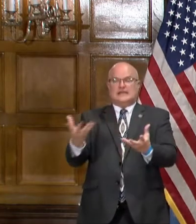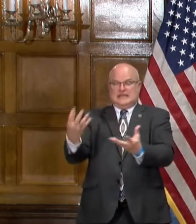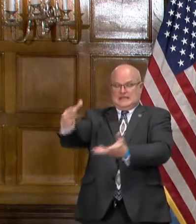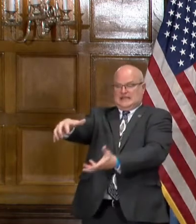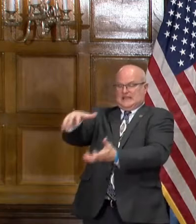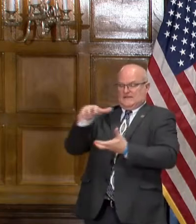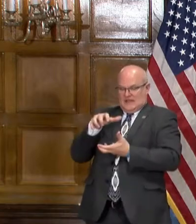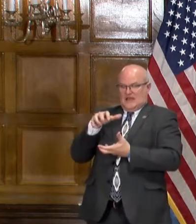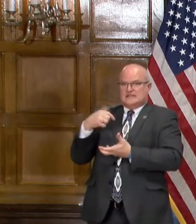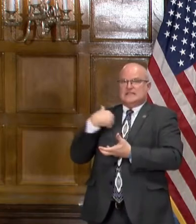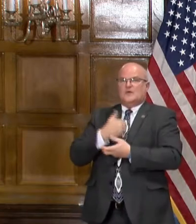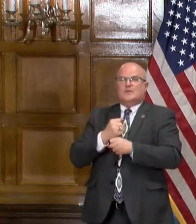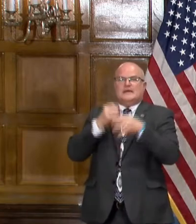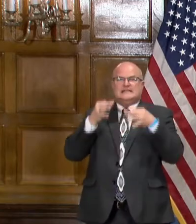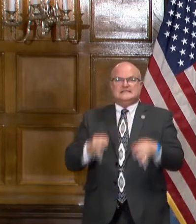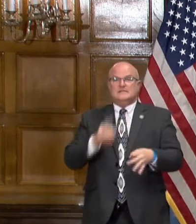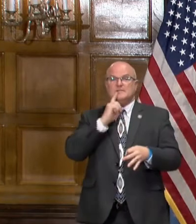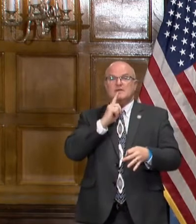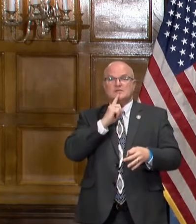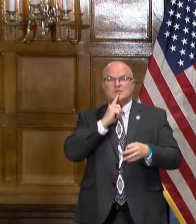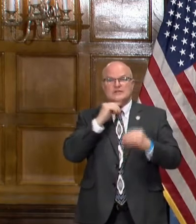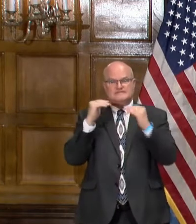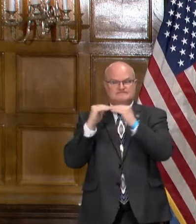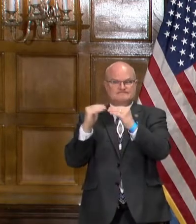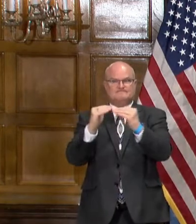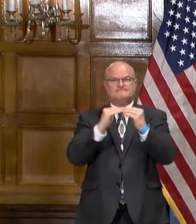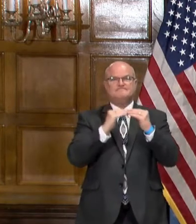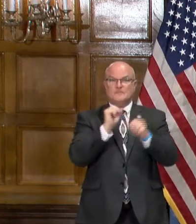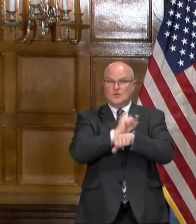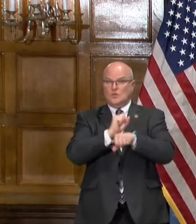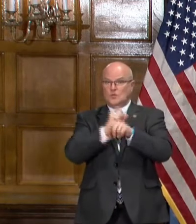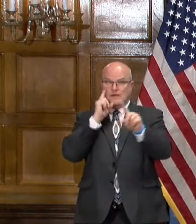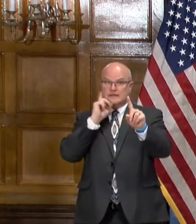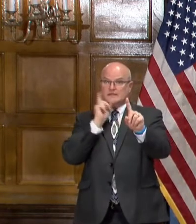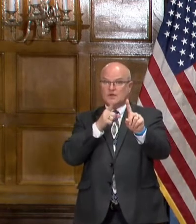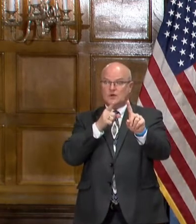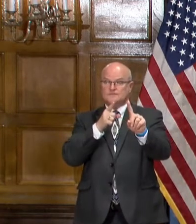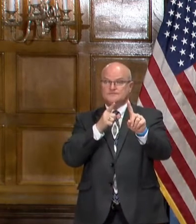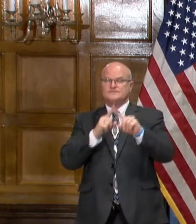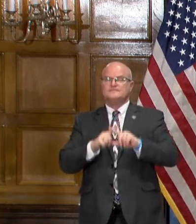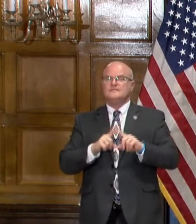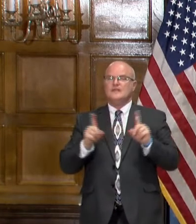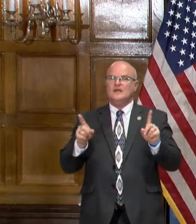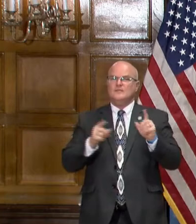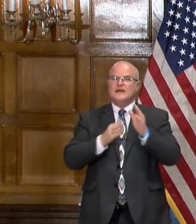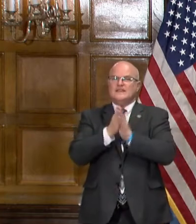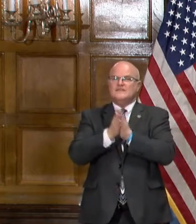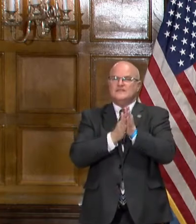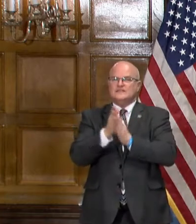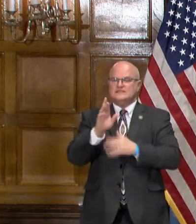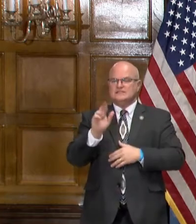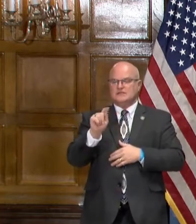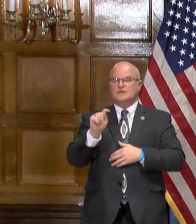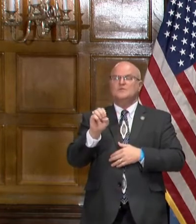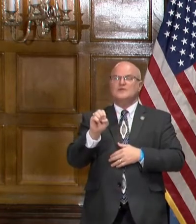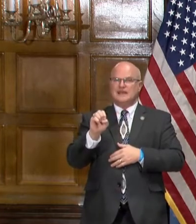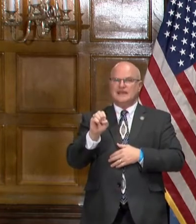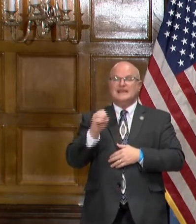make the decisions as to making sure it's equitable, which we're working toward, but the efficiency rate